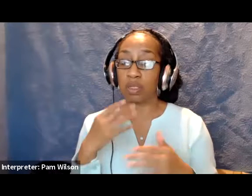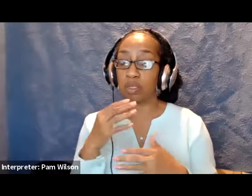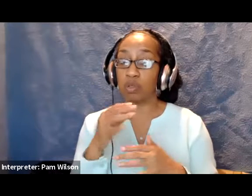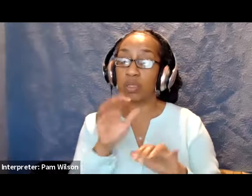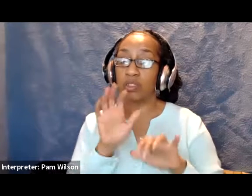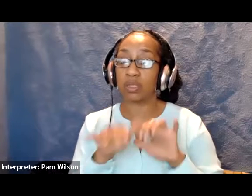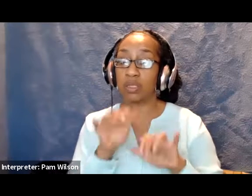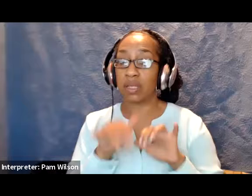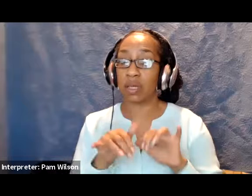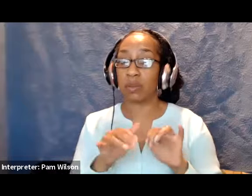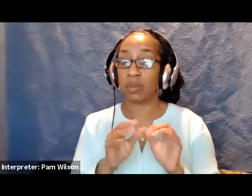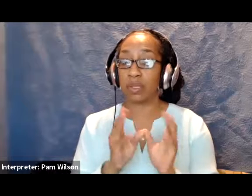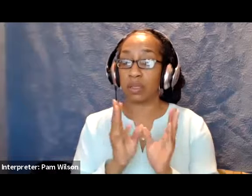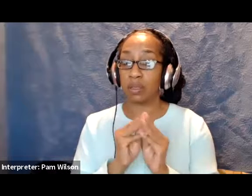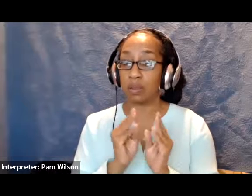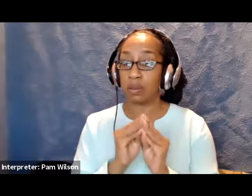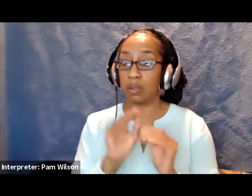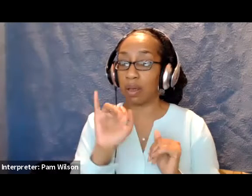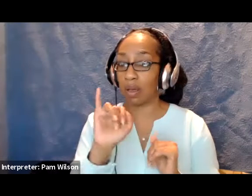the membership ID.